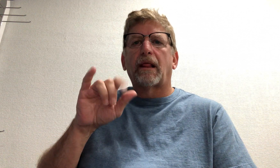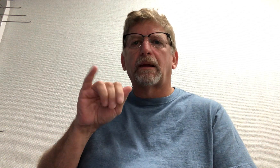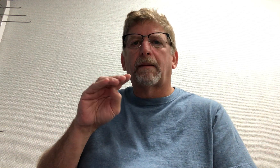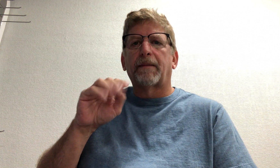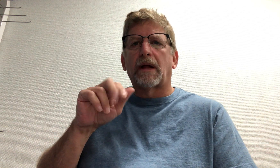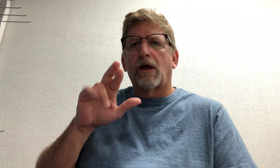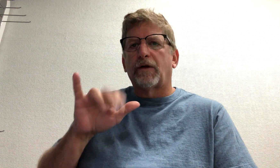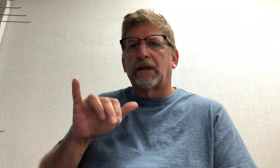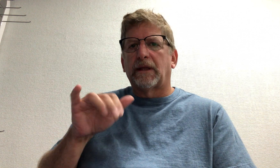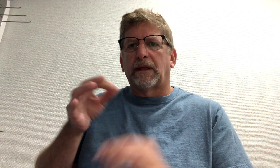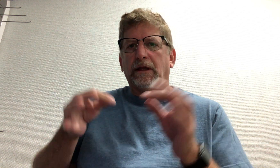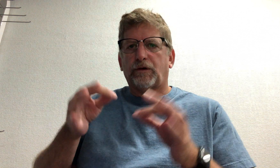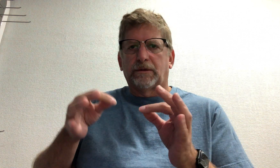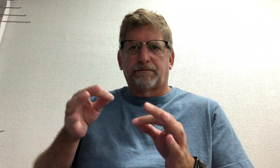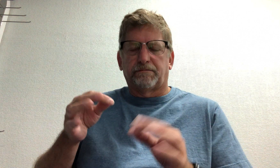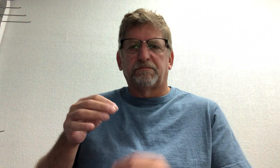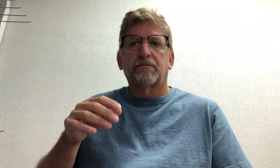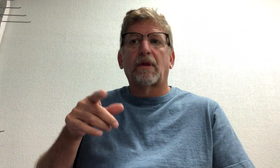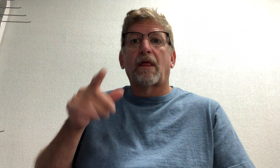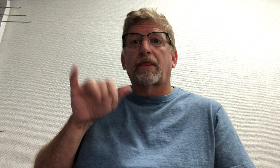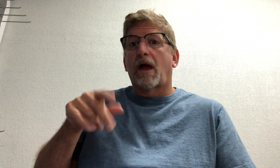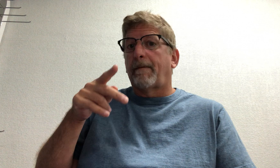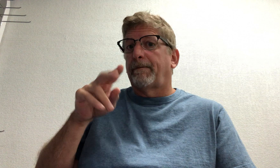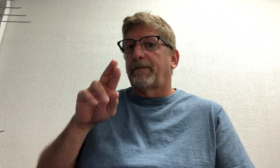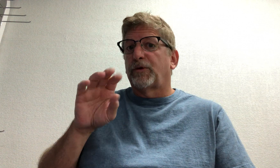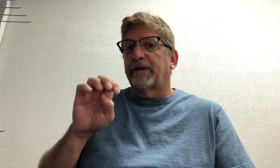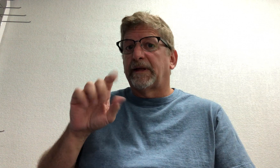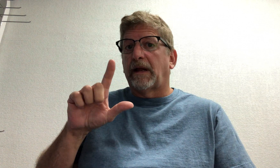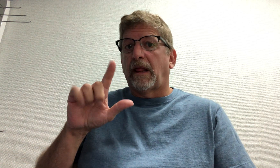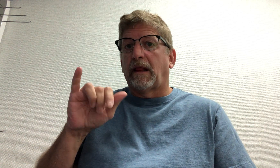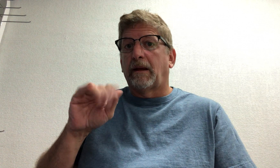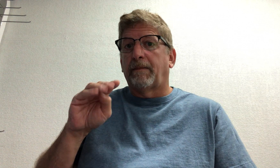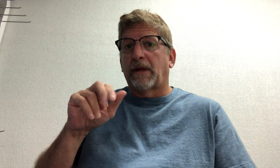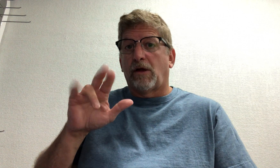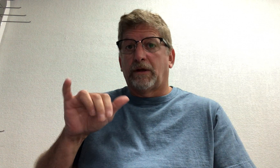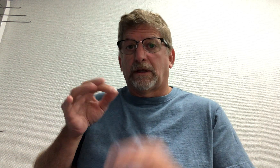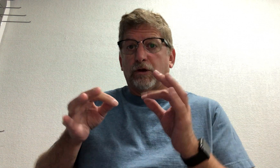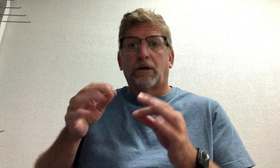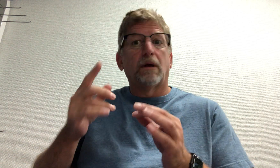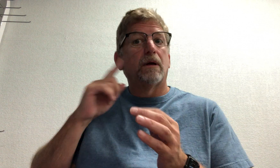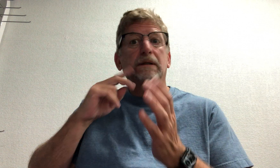What about, and then you got the little iron worker guy coming out?